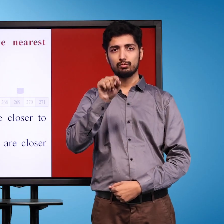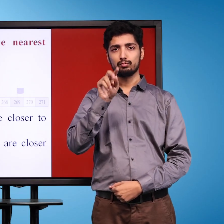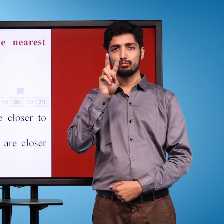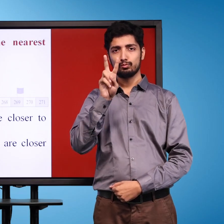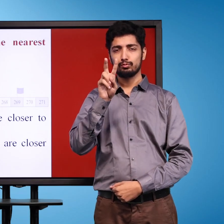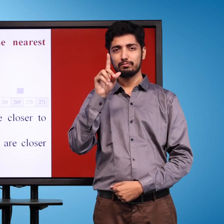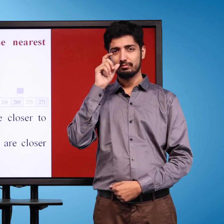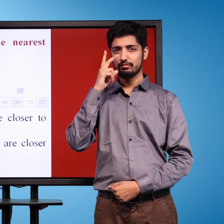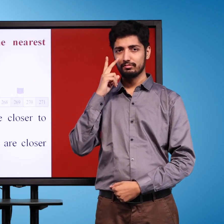1.3.2.